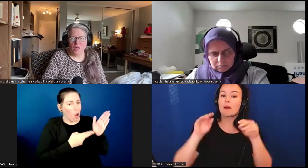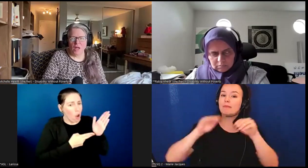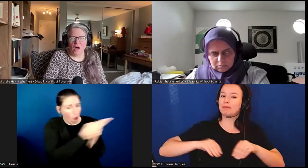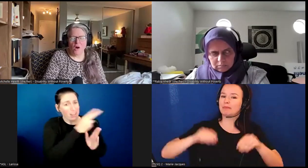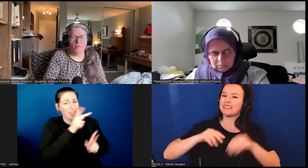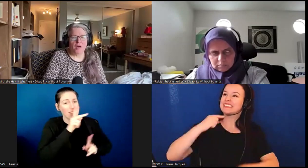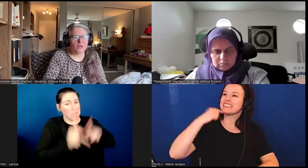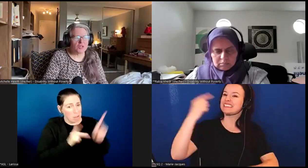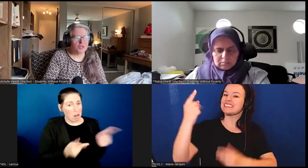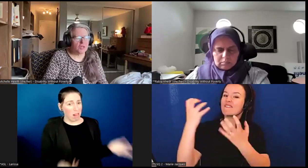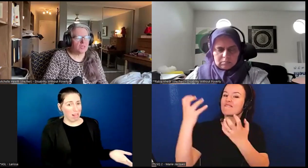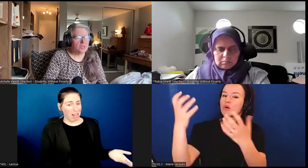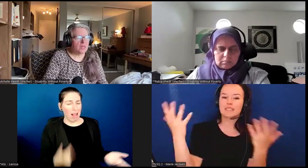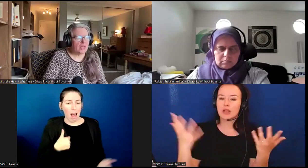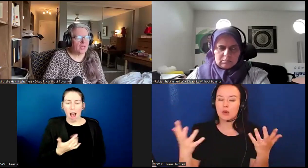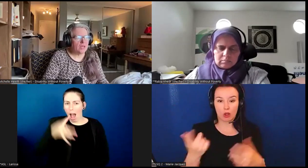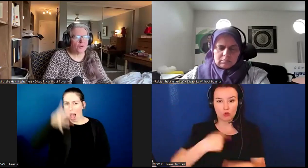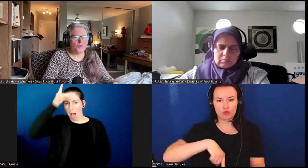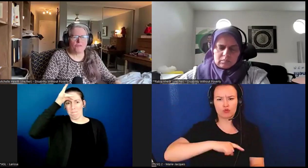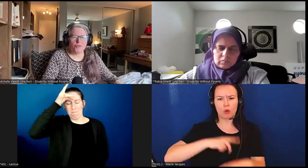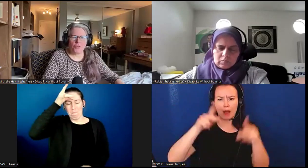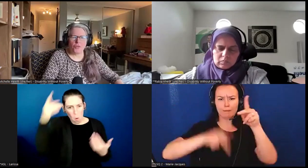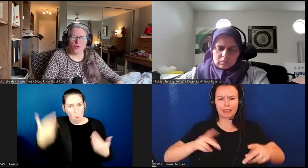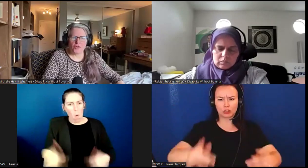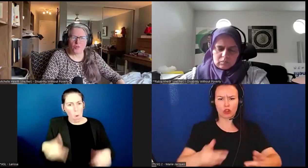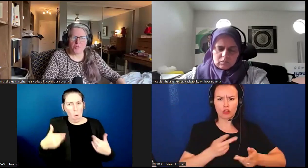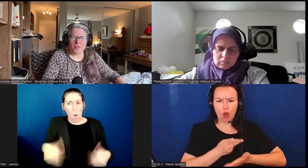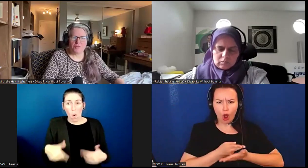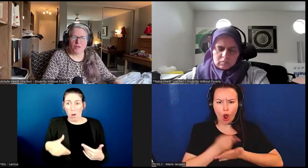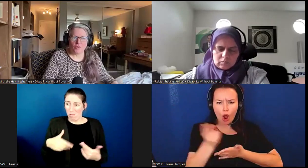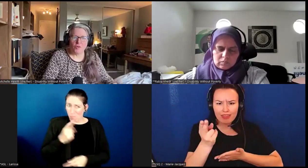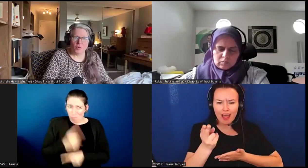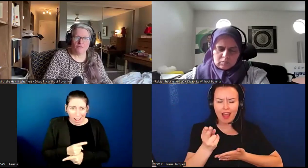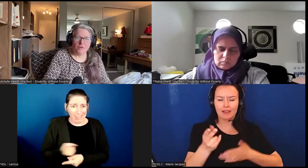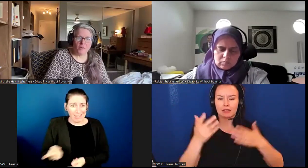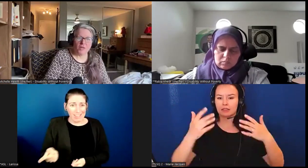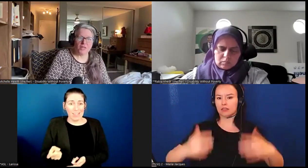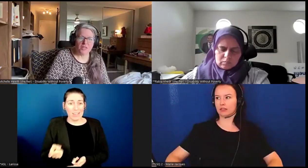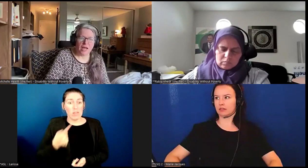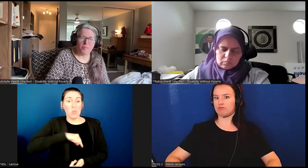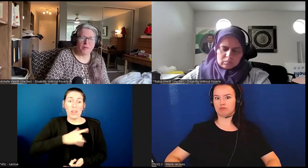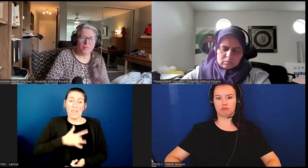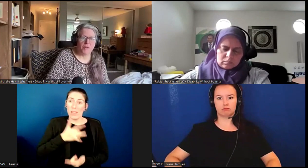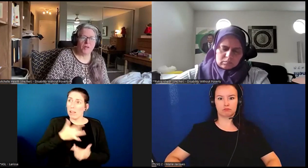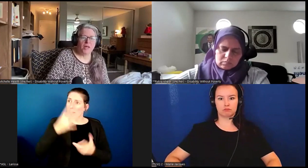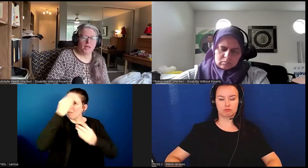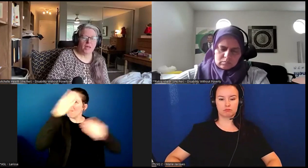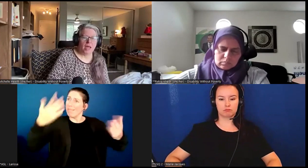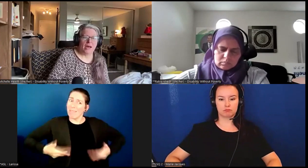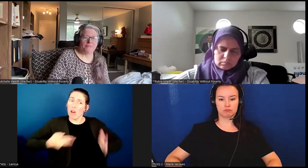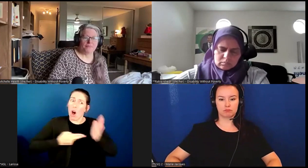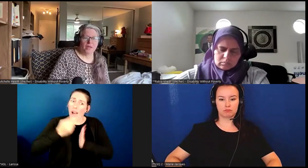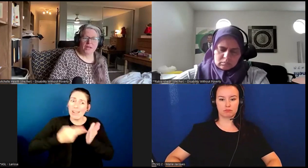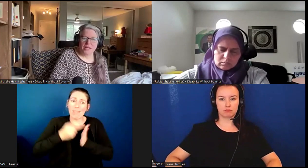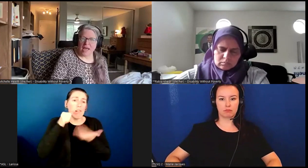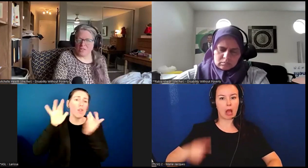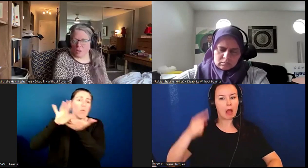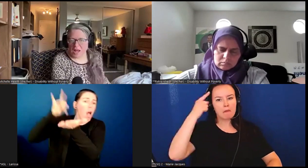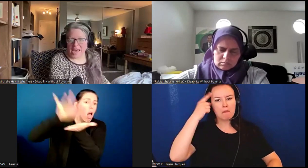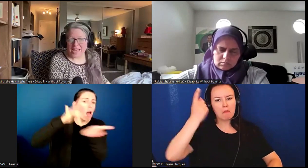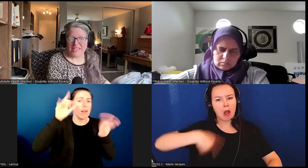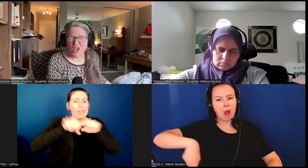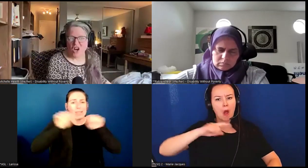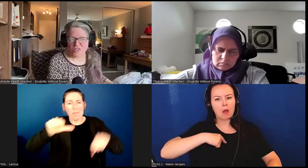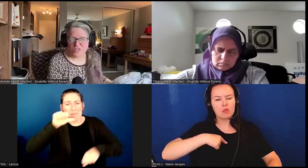people. Oh my goodness. Like, the thought that somebody, that we feel we need to tell people. Yeah. Next